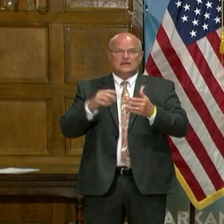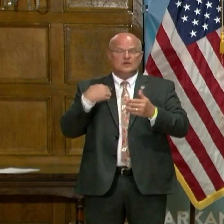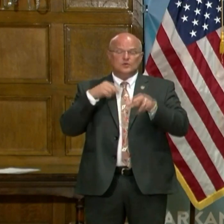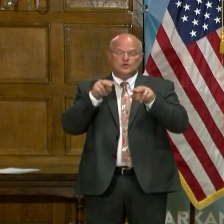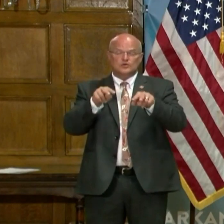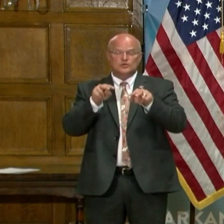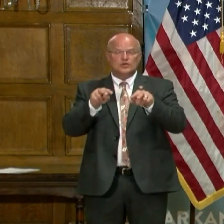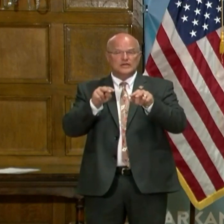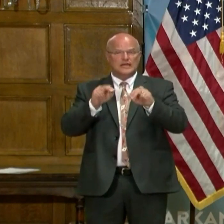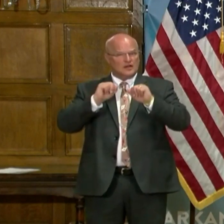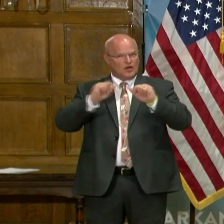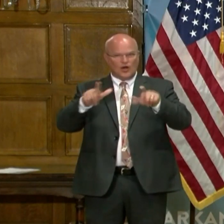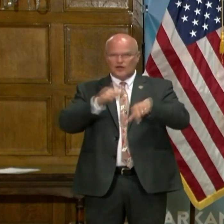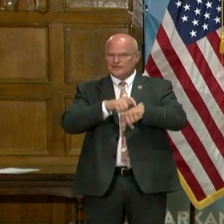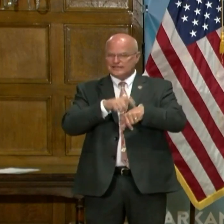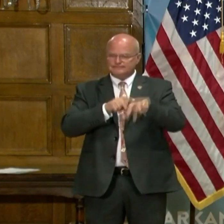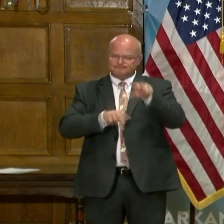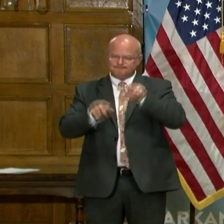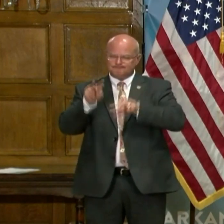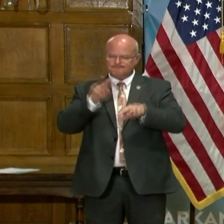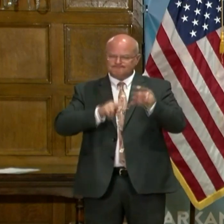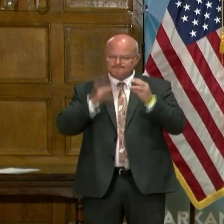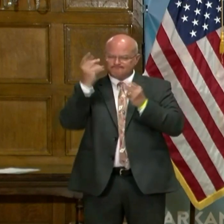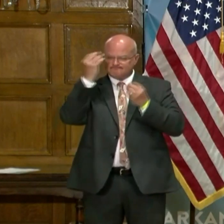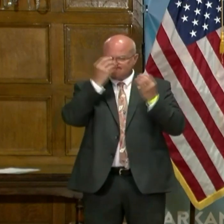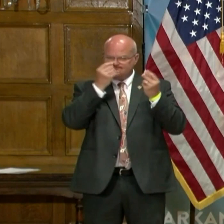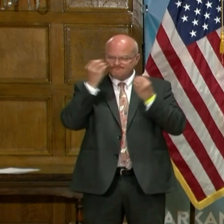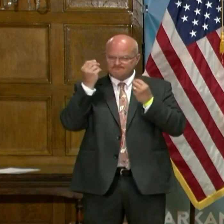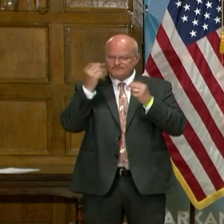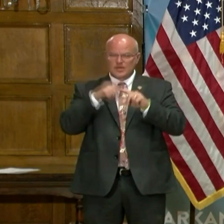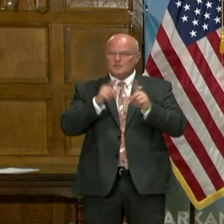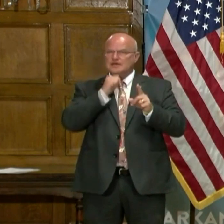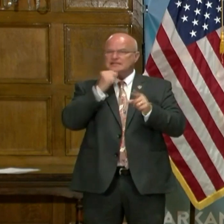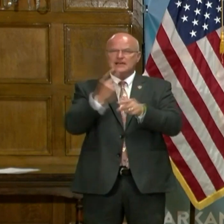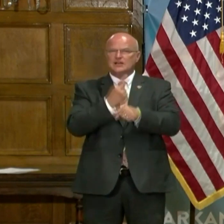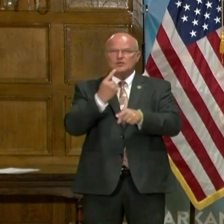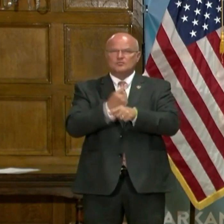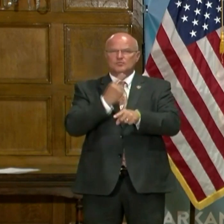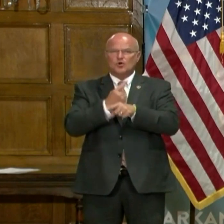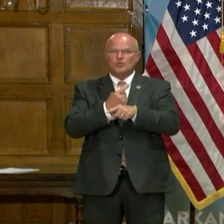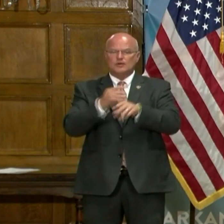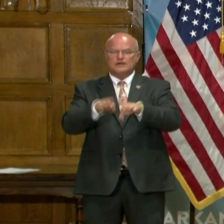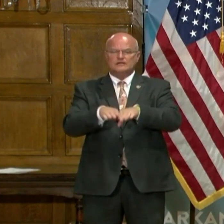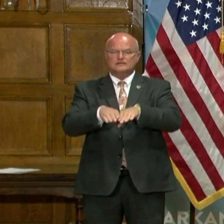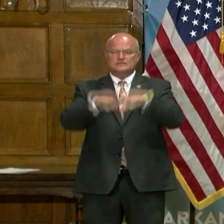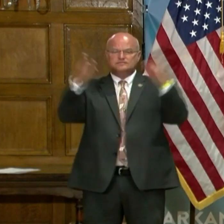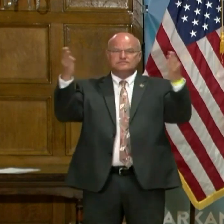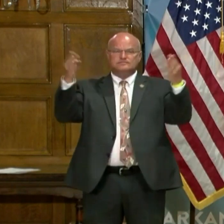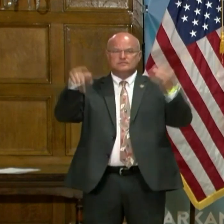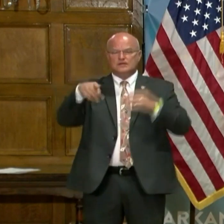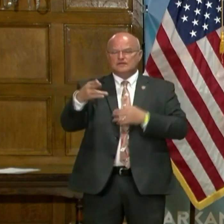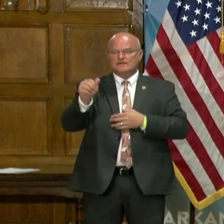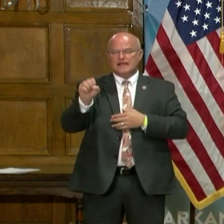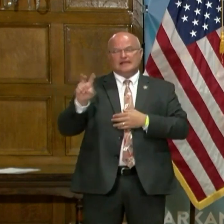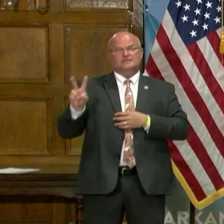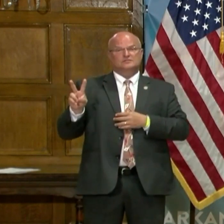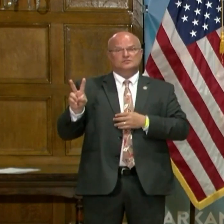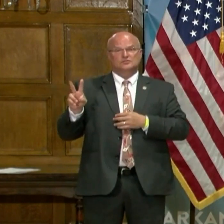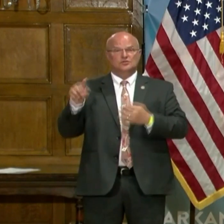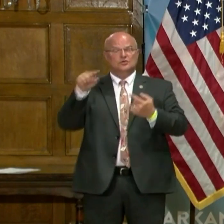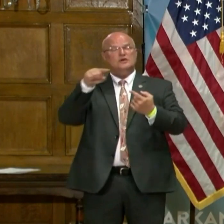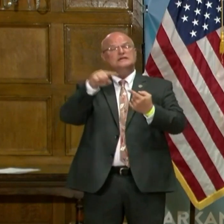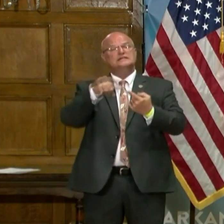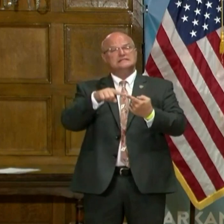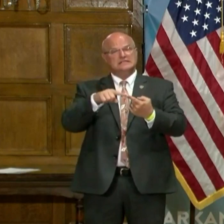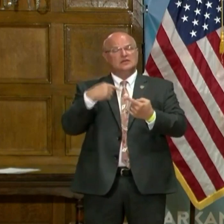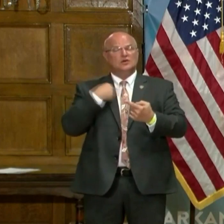we look at it all the time, and but I don't think that would be appropriate to open up into phase 2